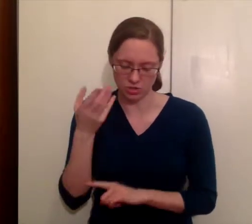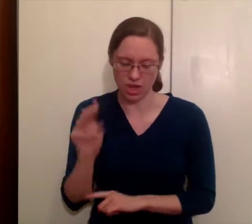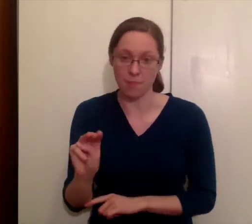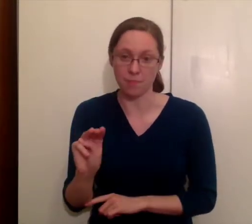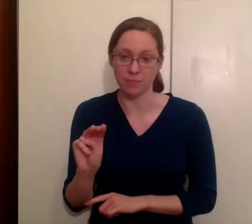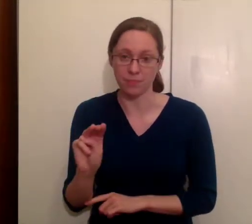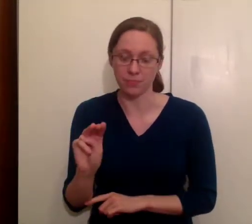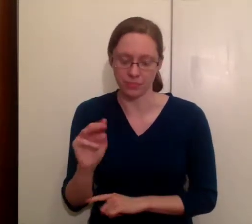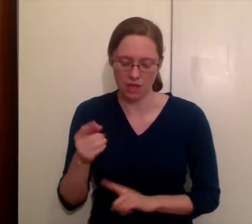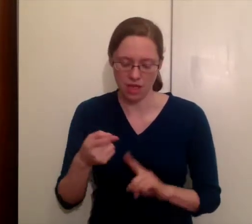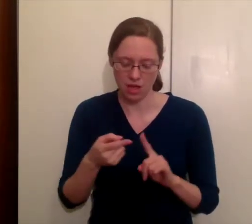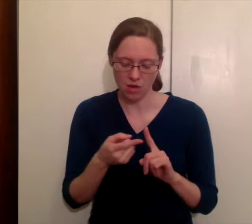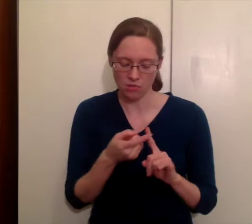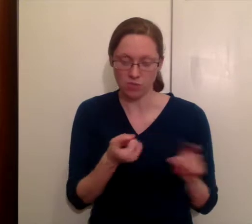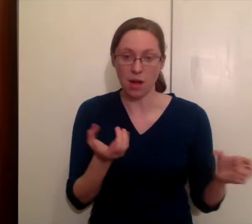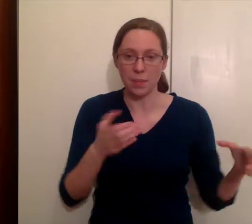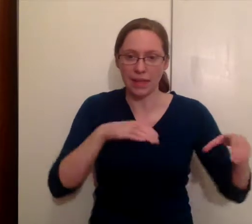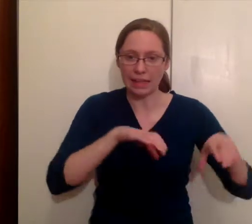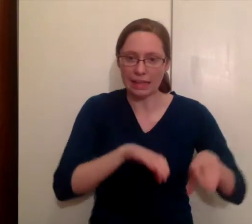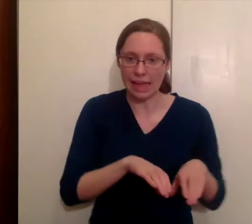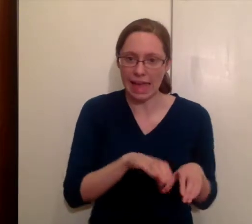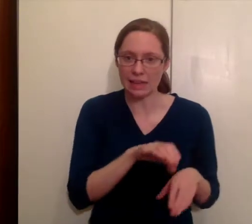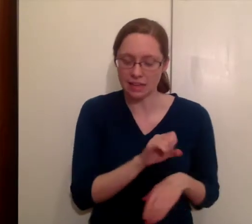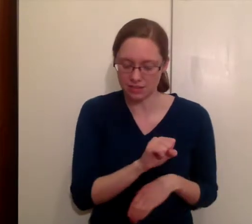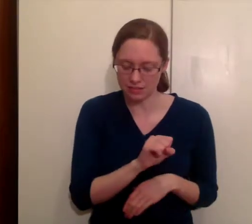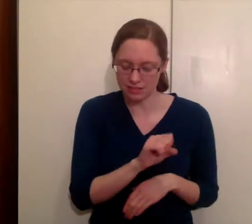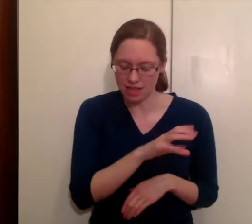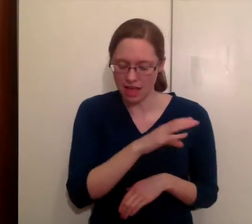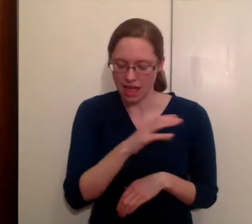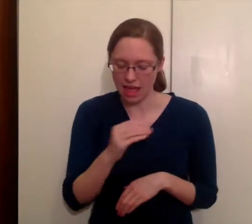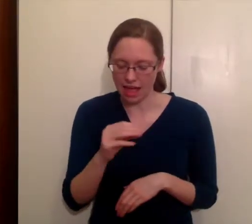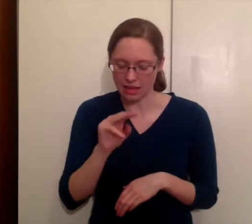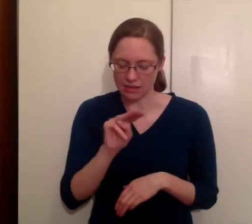them. From canyons and